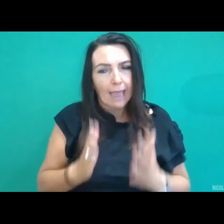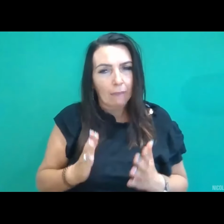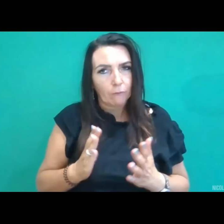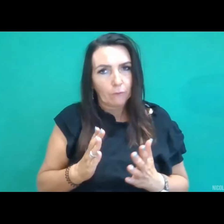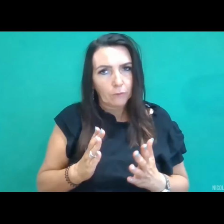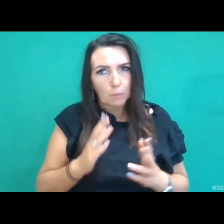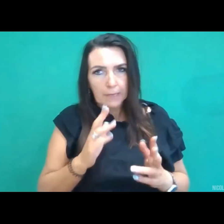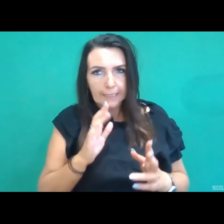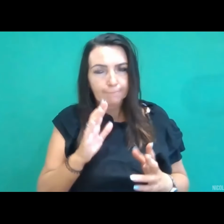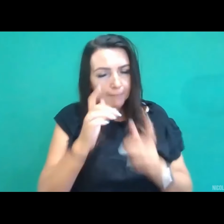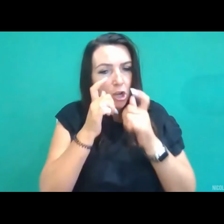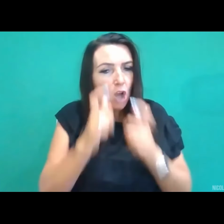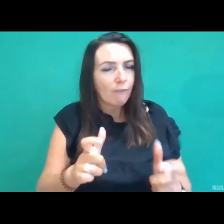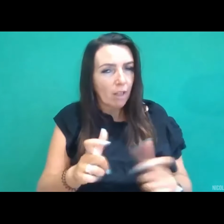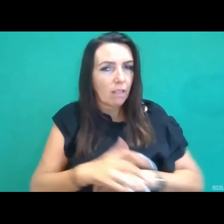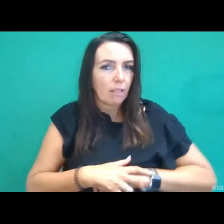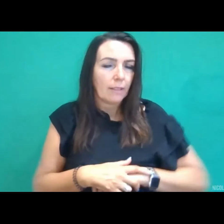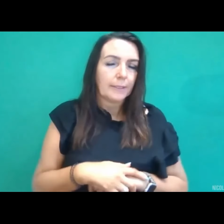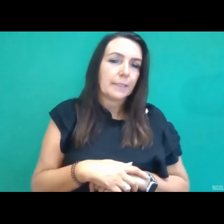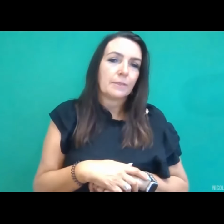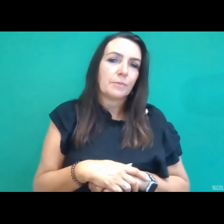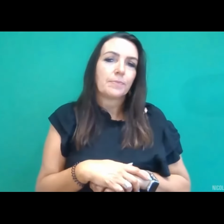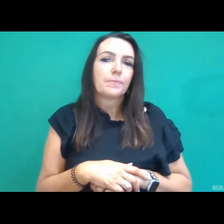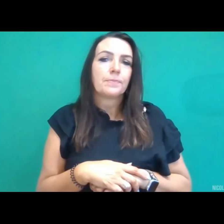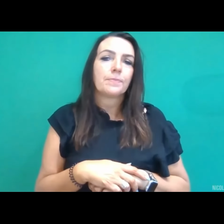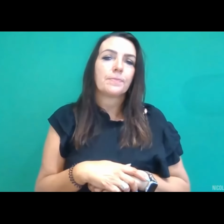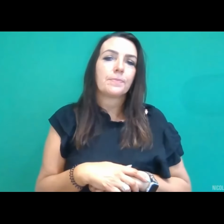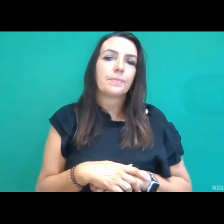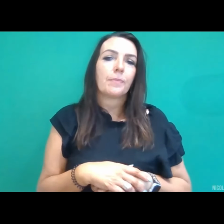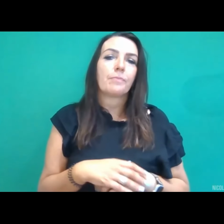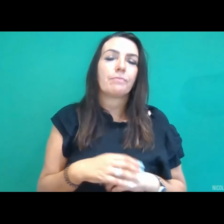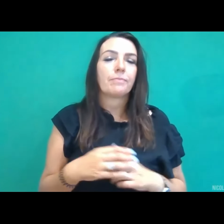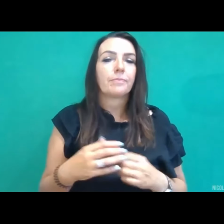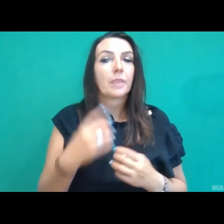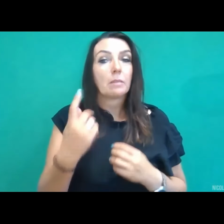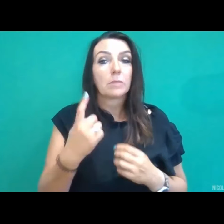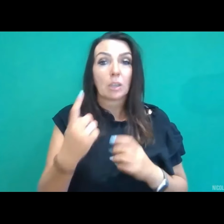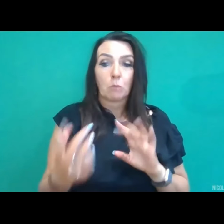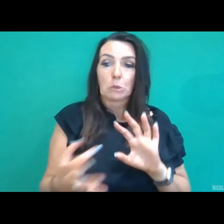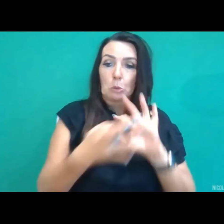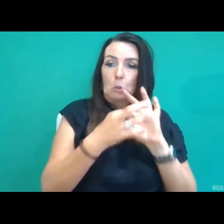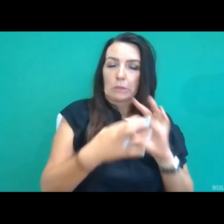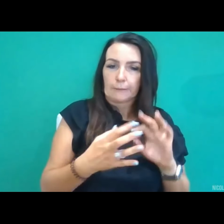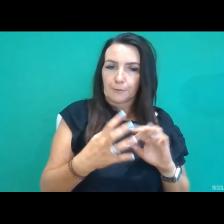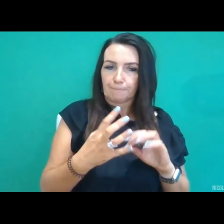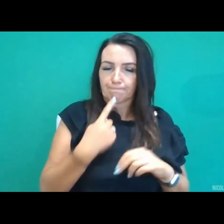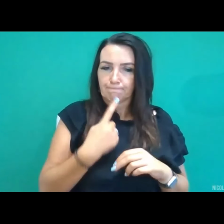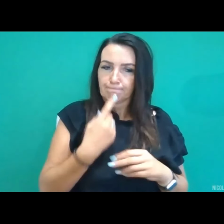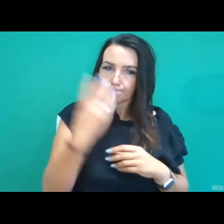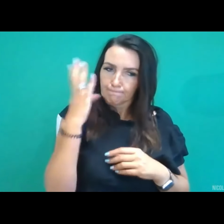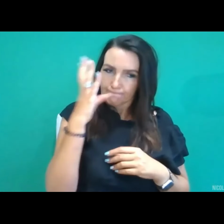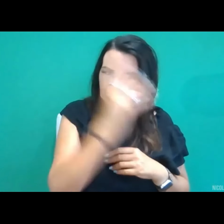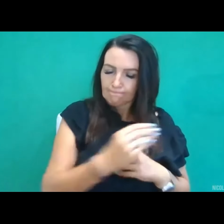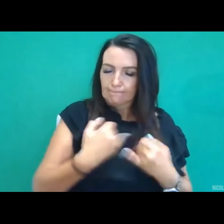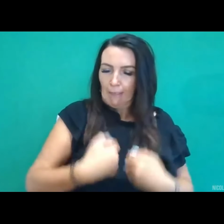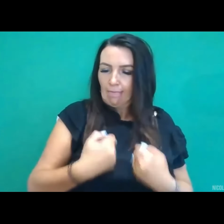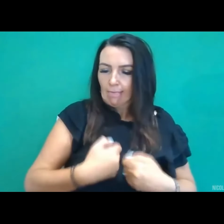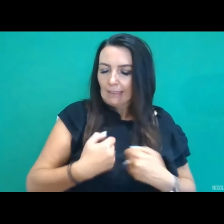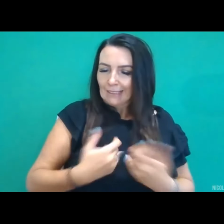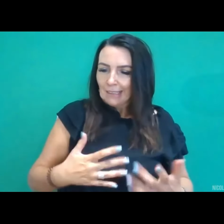observant. And if someone, like I say, gets in touch and say they've been unwell and they kind of think they've